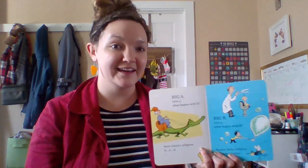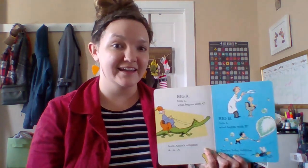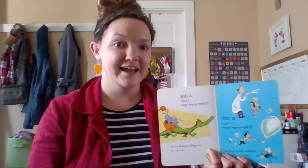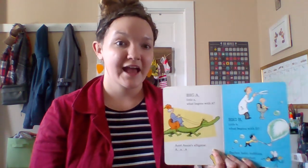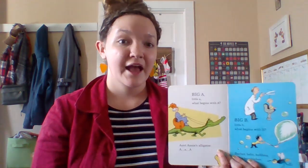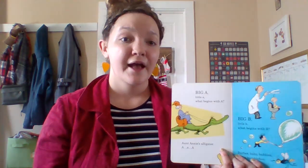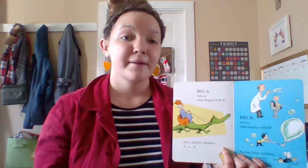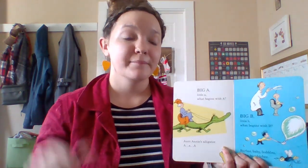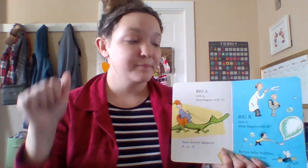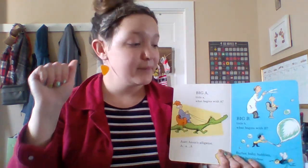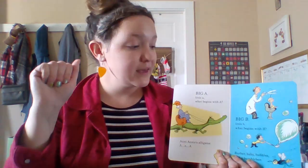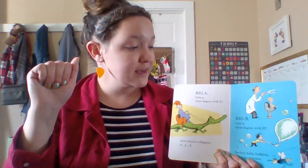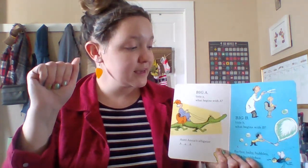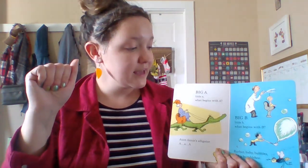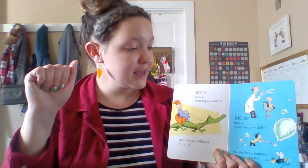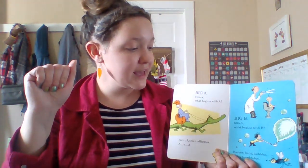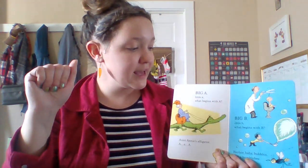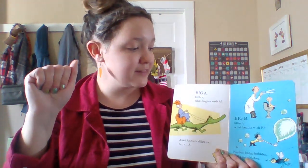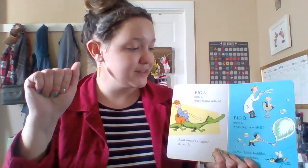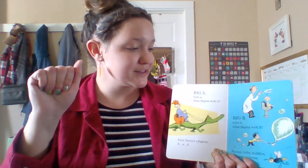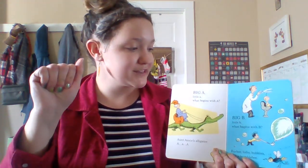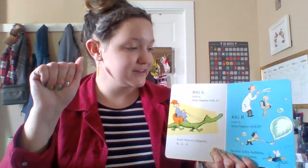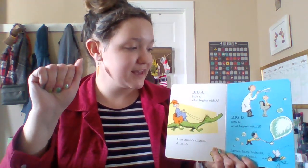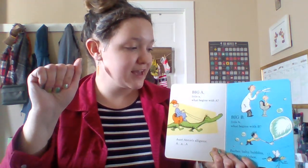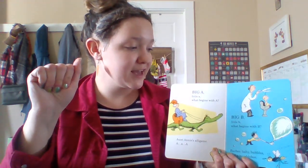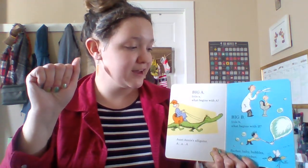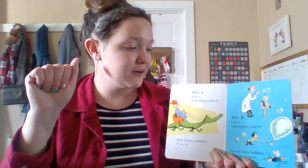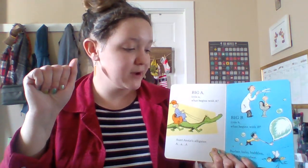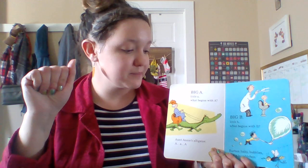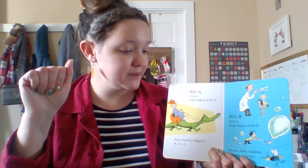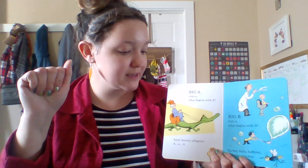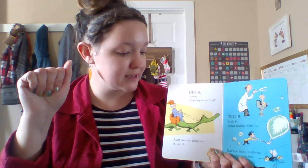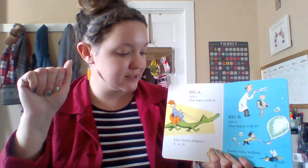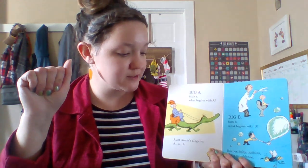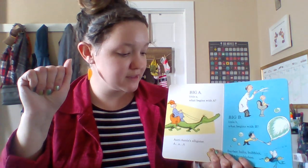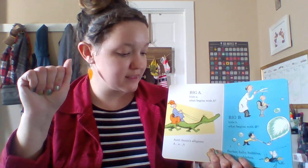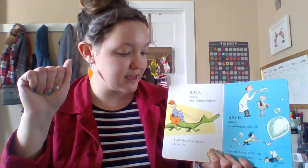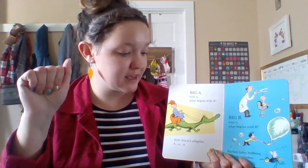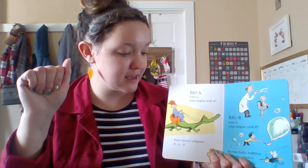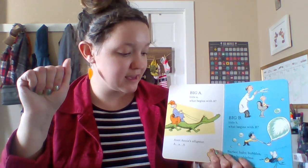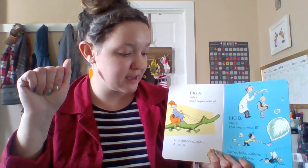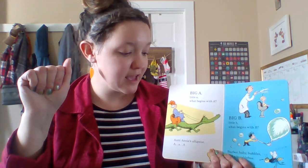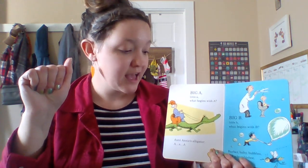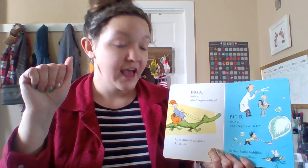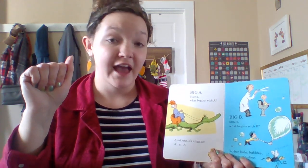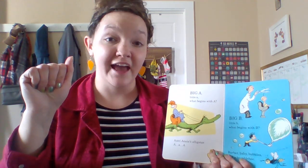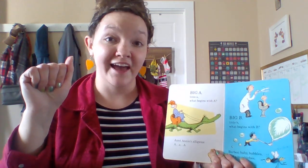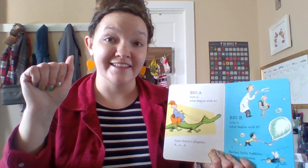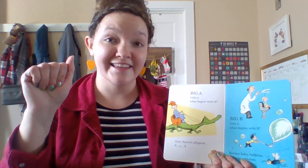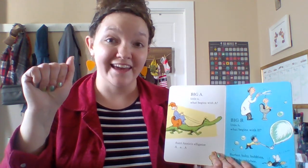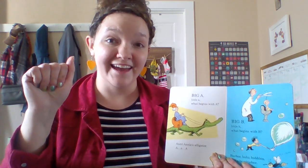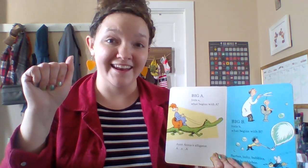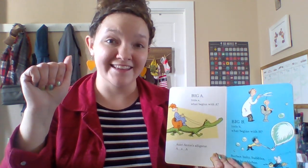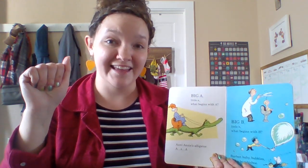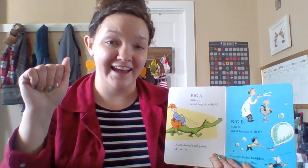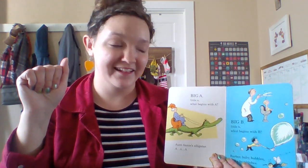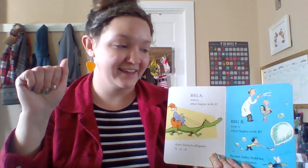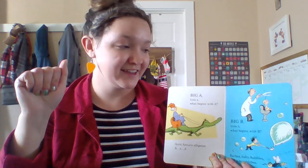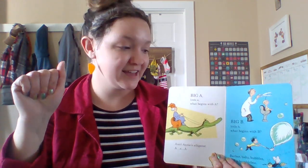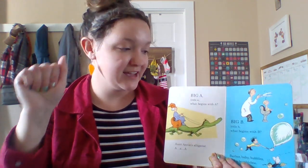Alrighty. Big A, little a, what begins with A? Aunt Annie's